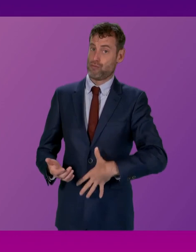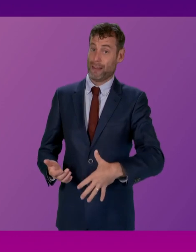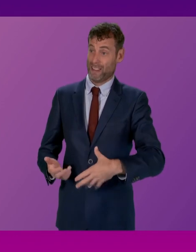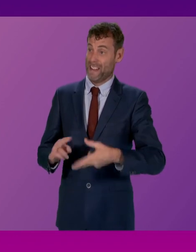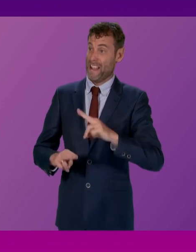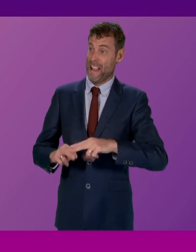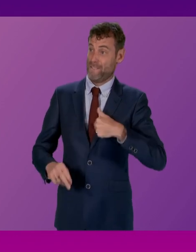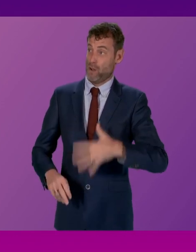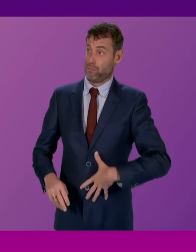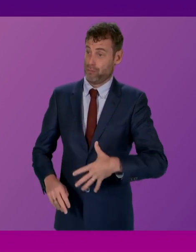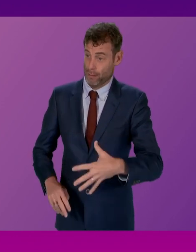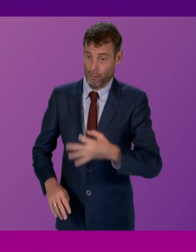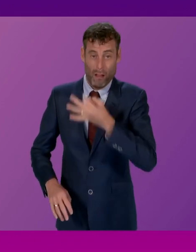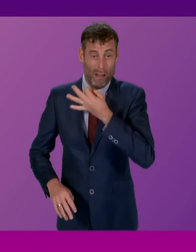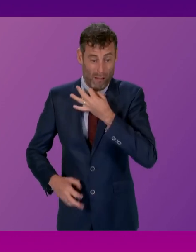First Minister.